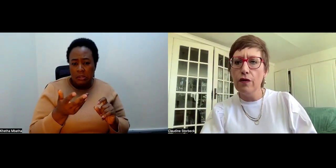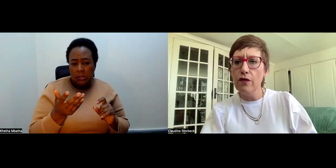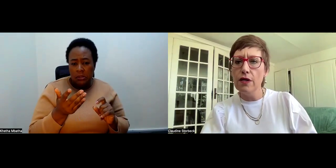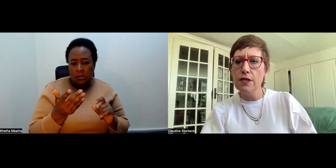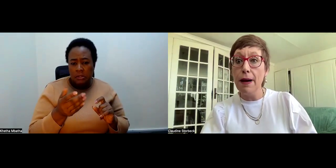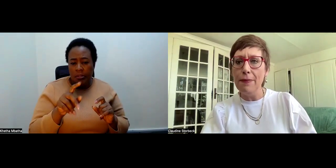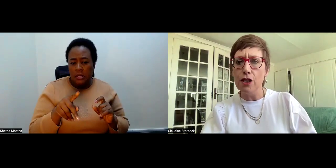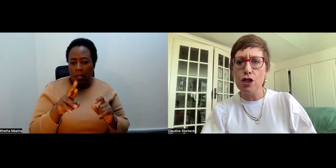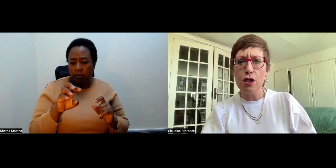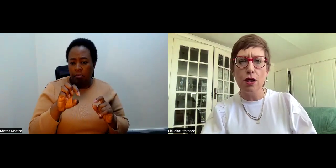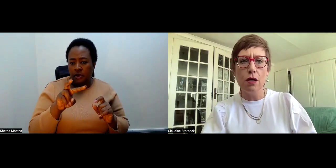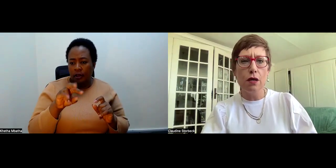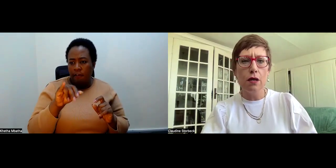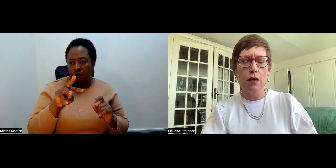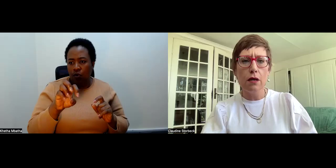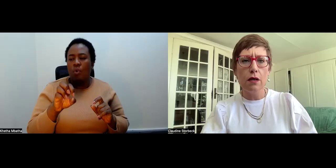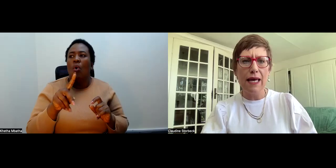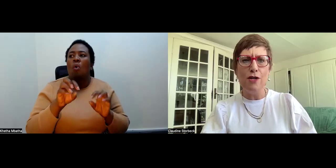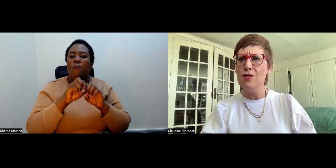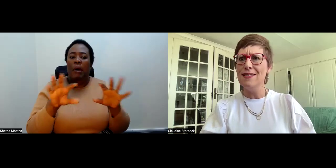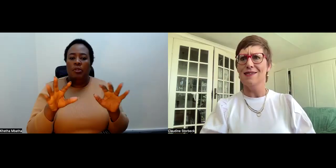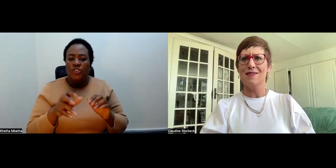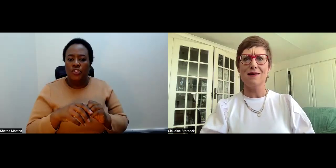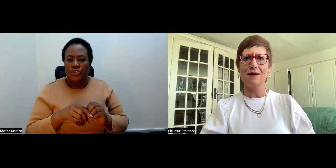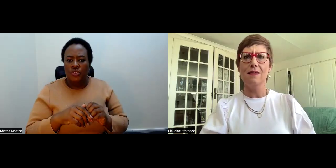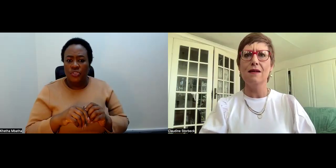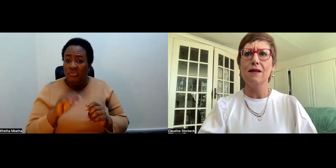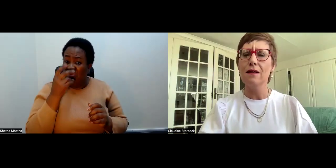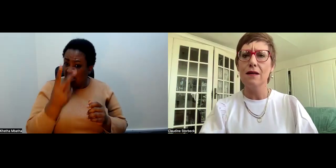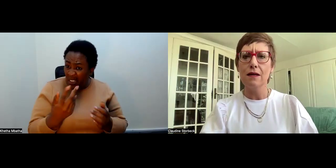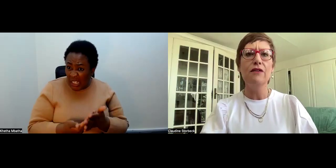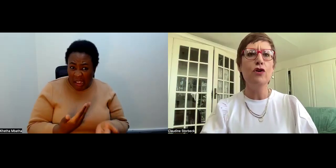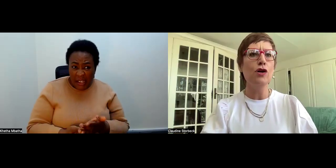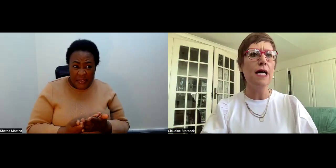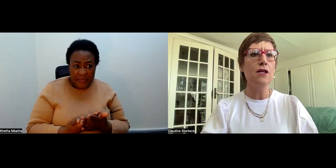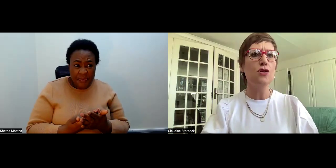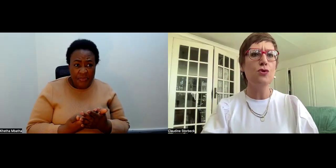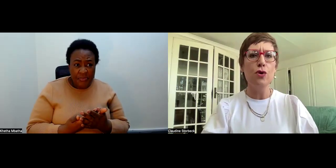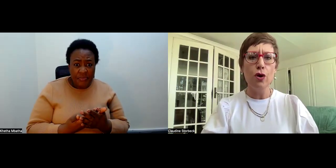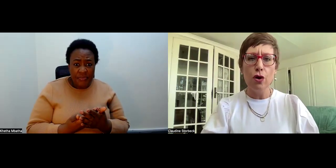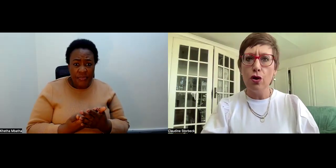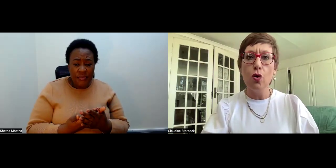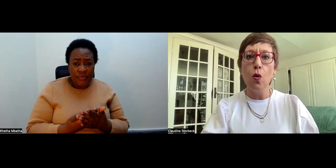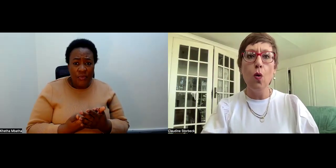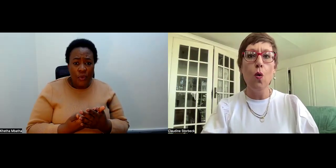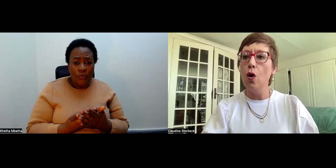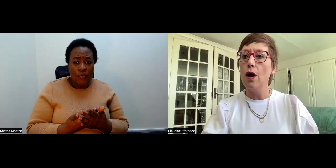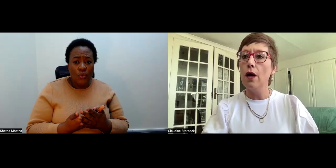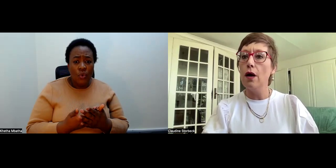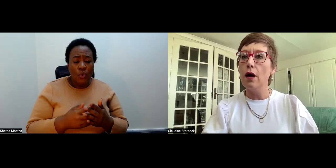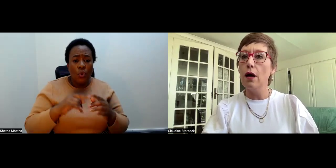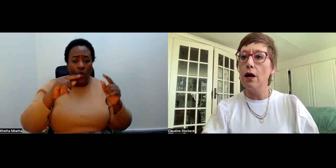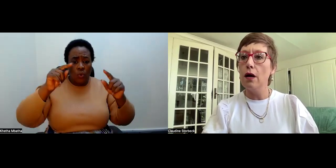preview. No, there it is. Publish. Can you see it? If you go down to